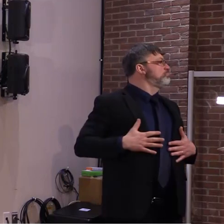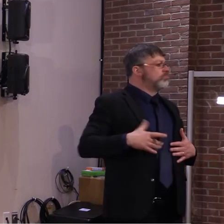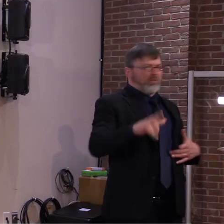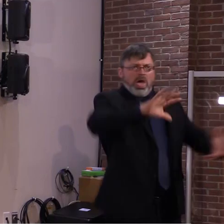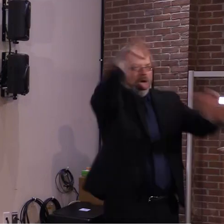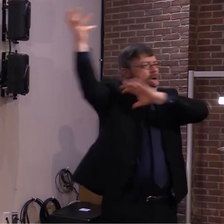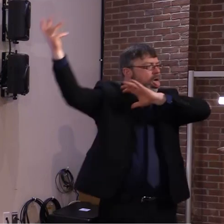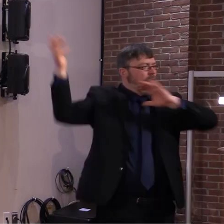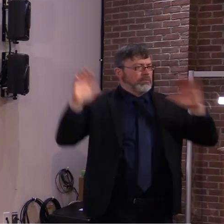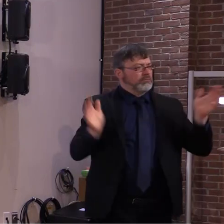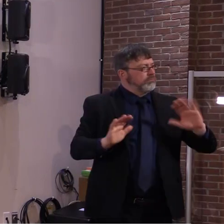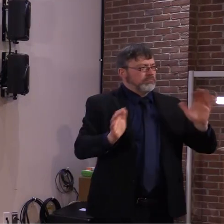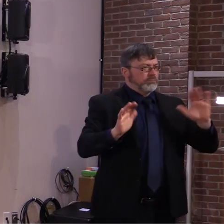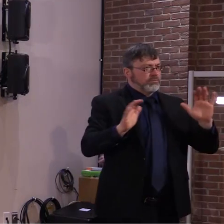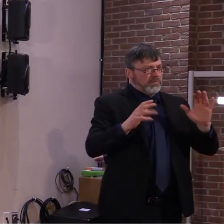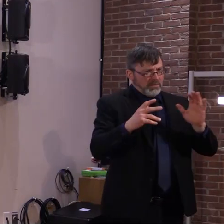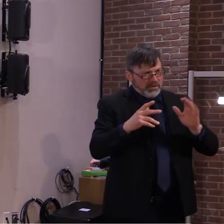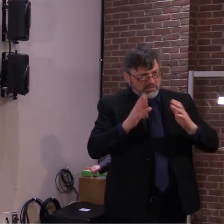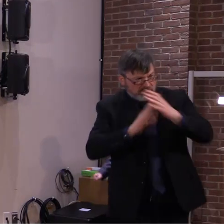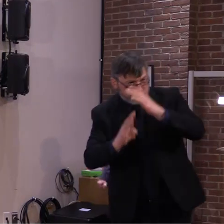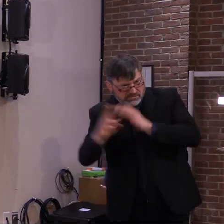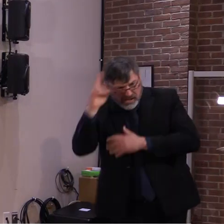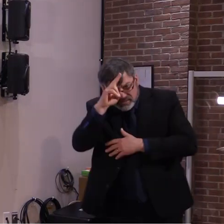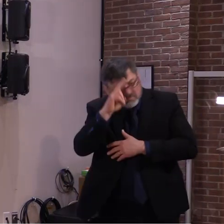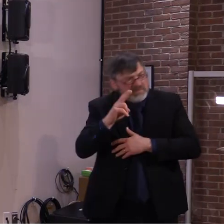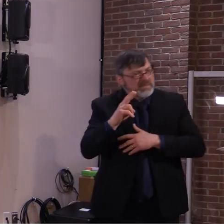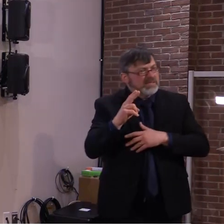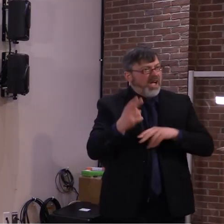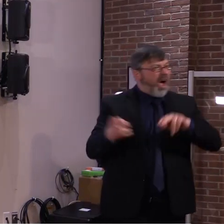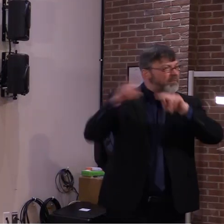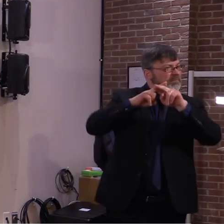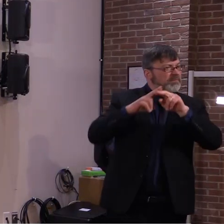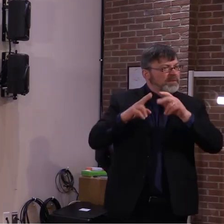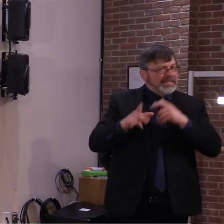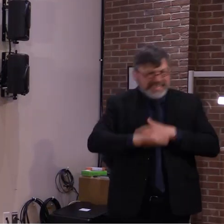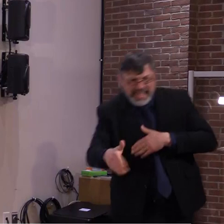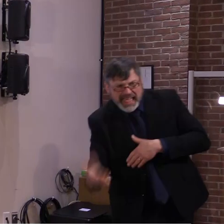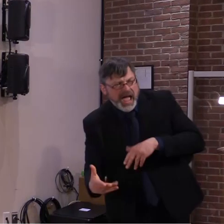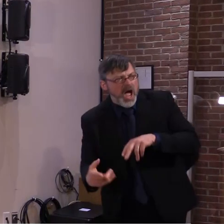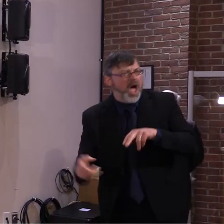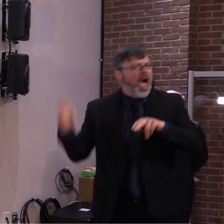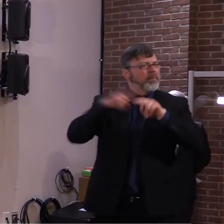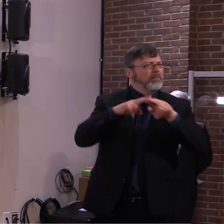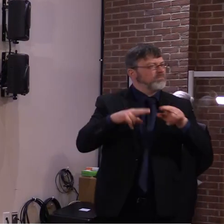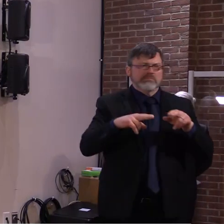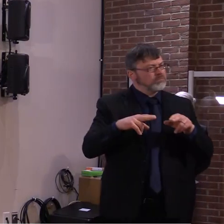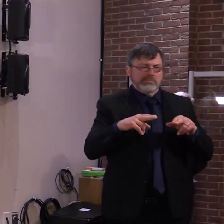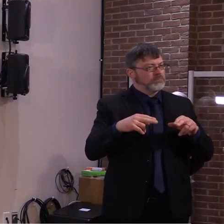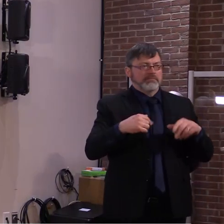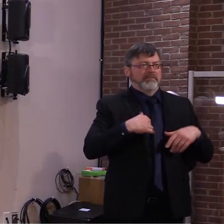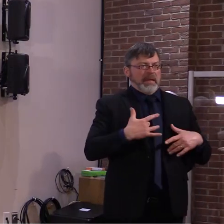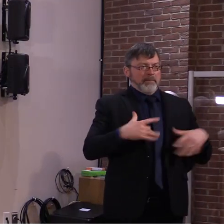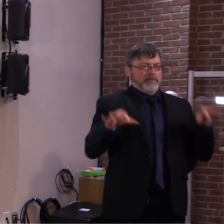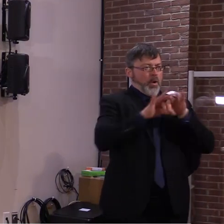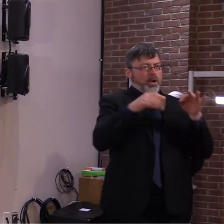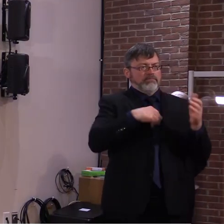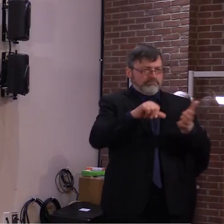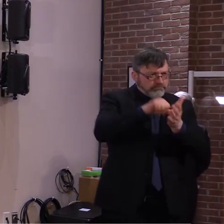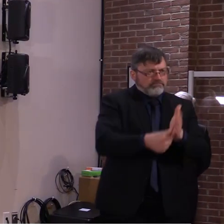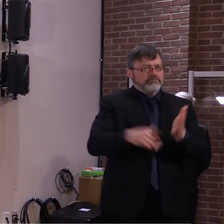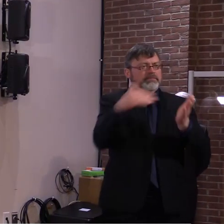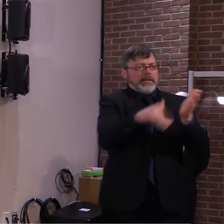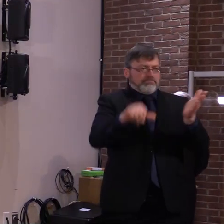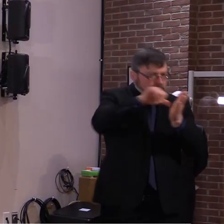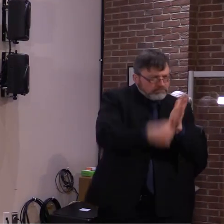by far, most Vermonters are doing just what they need to, and I thank you all for that. A lot of people are asking